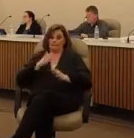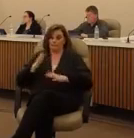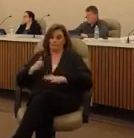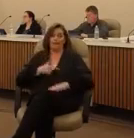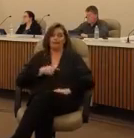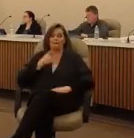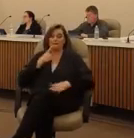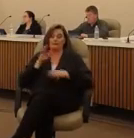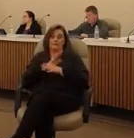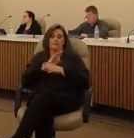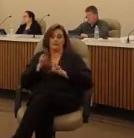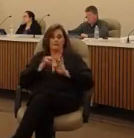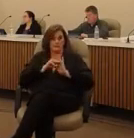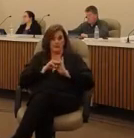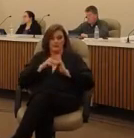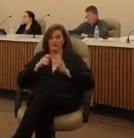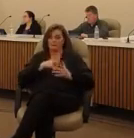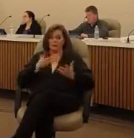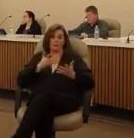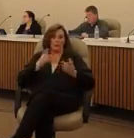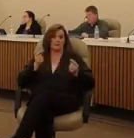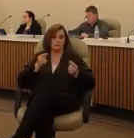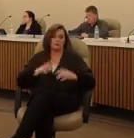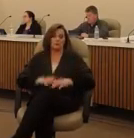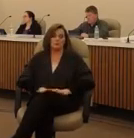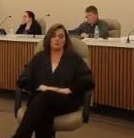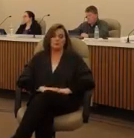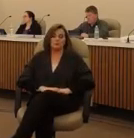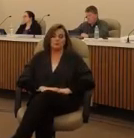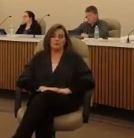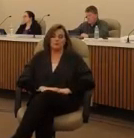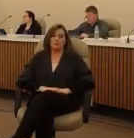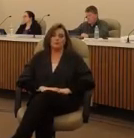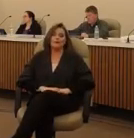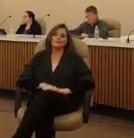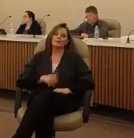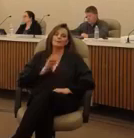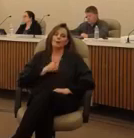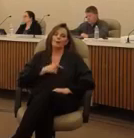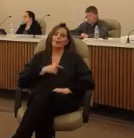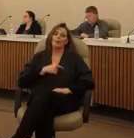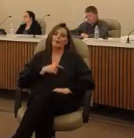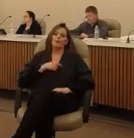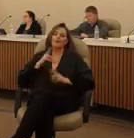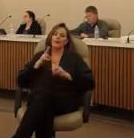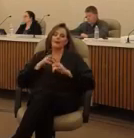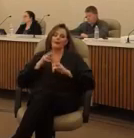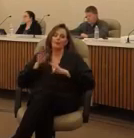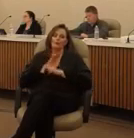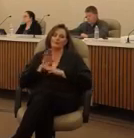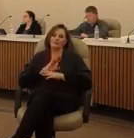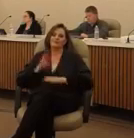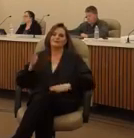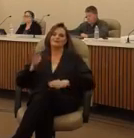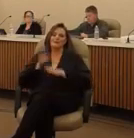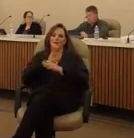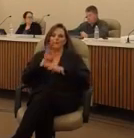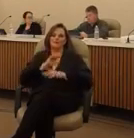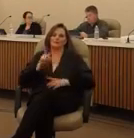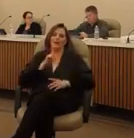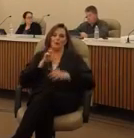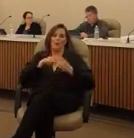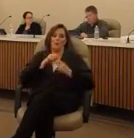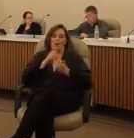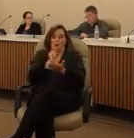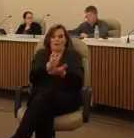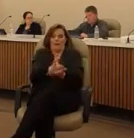his business model is, this is what he wants to do. As far as I know, there's nothing. Yeah, but we've had a couple businesses that have, once we approved